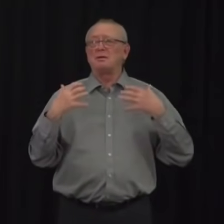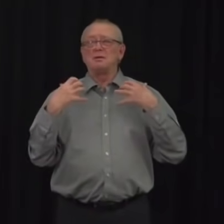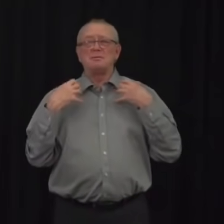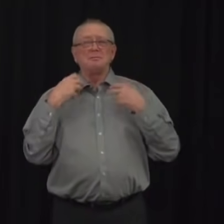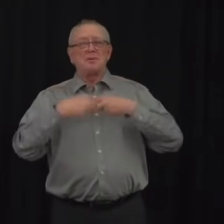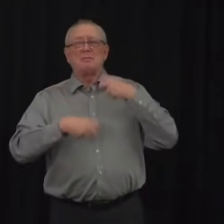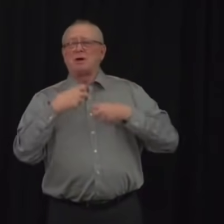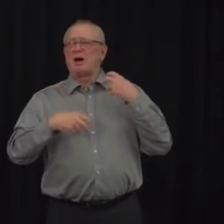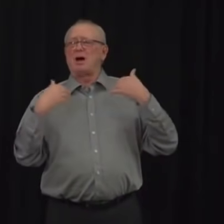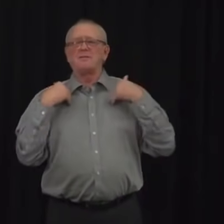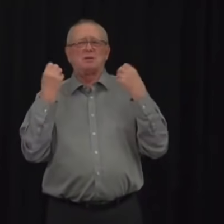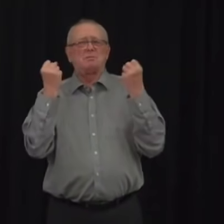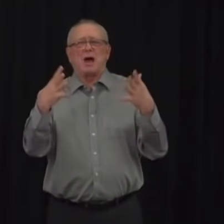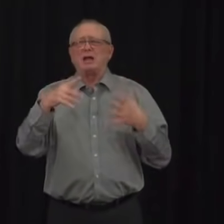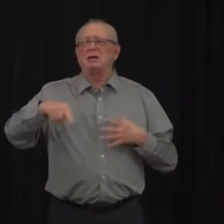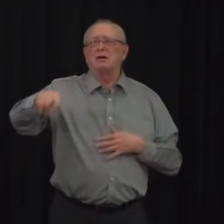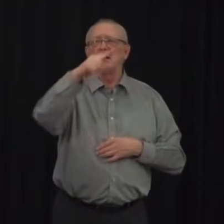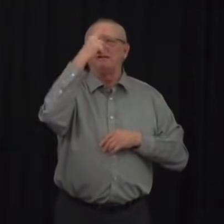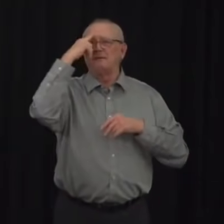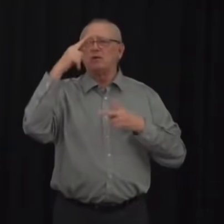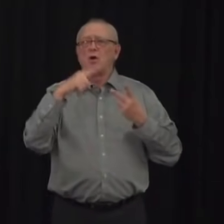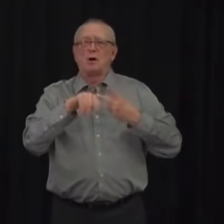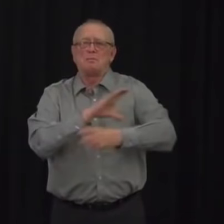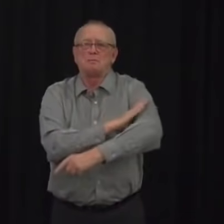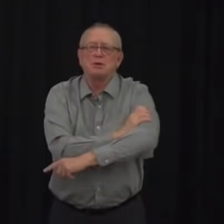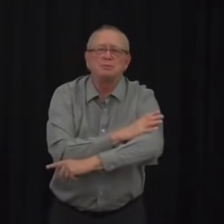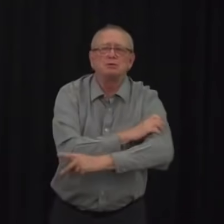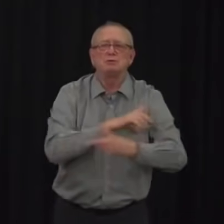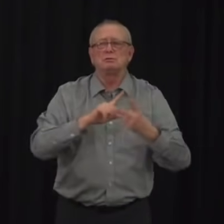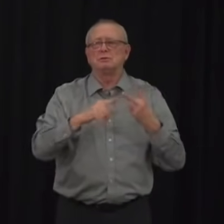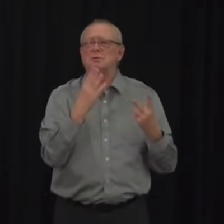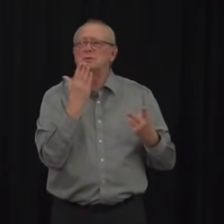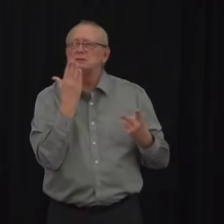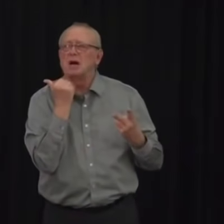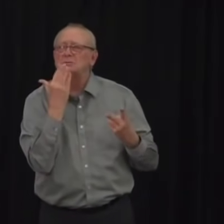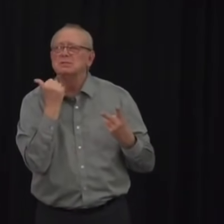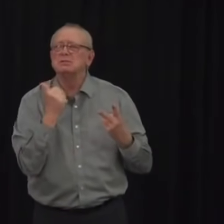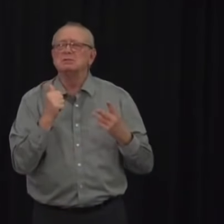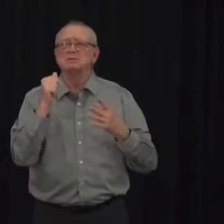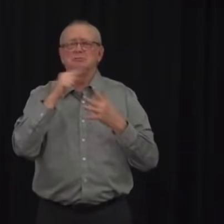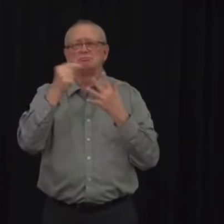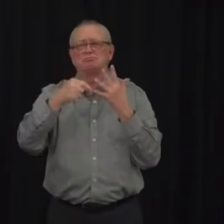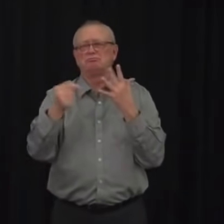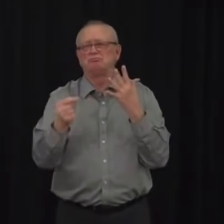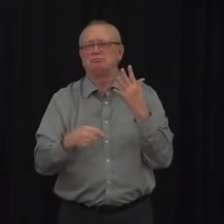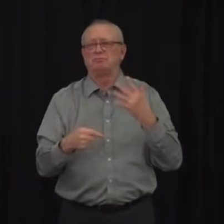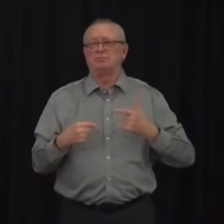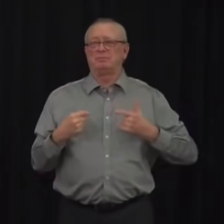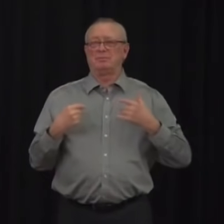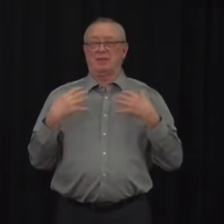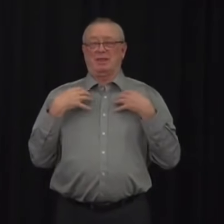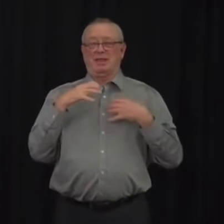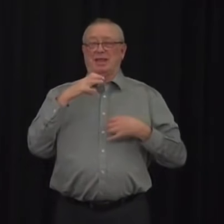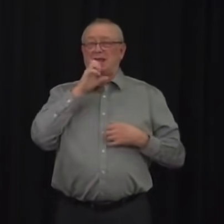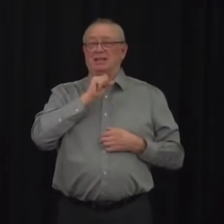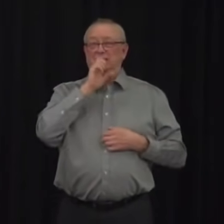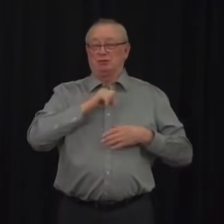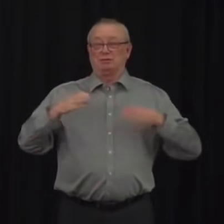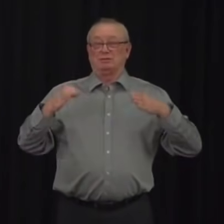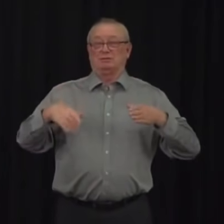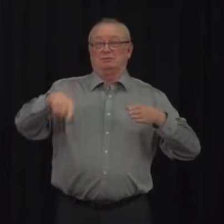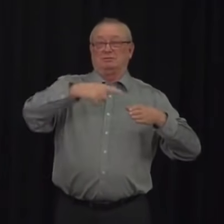diabetes. In Alberta, almost one quarter of all adults over the age of 20 have a chronic